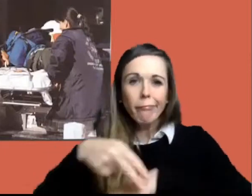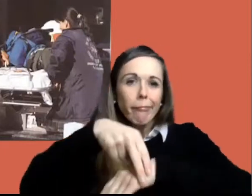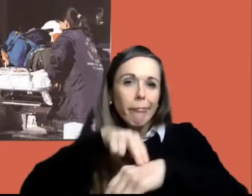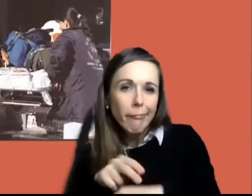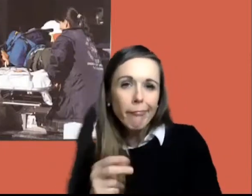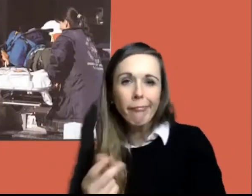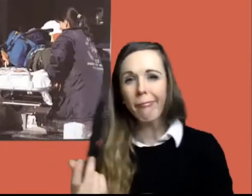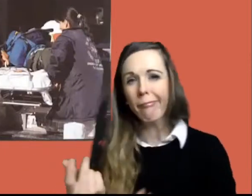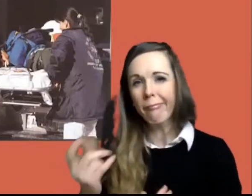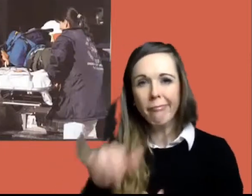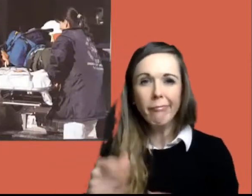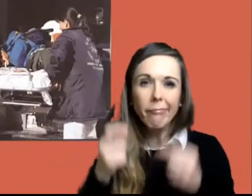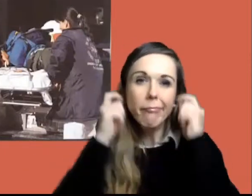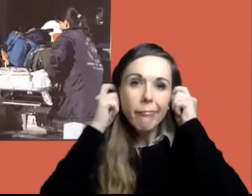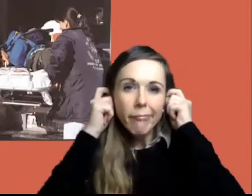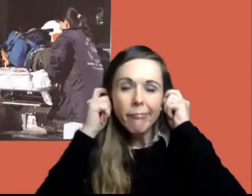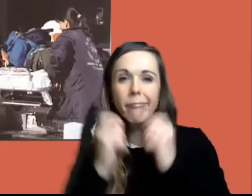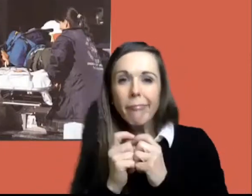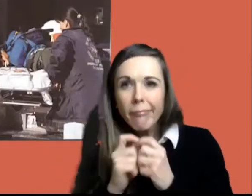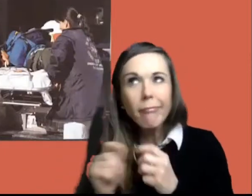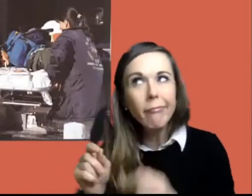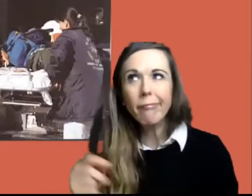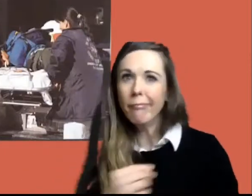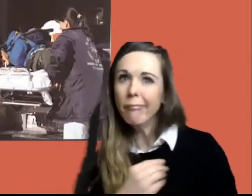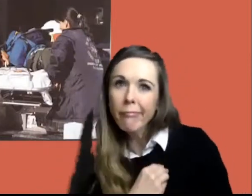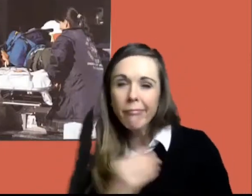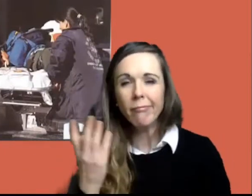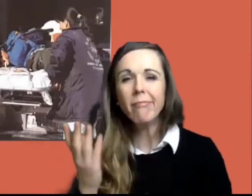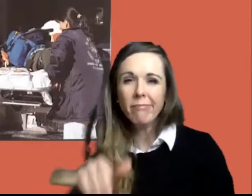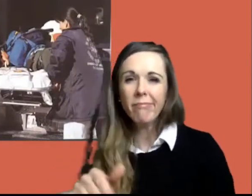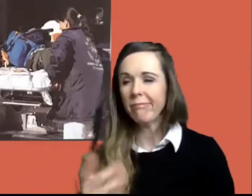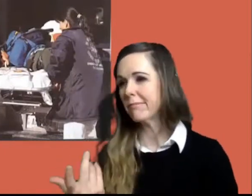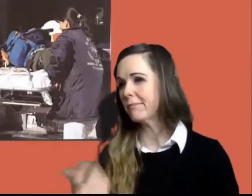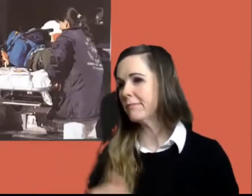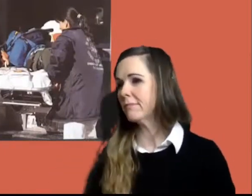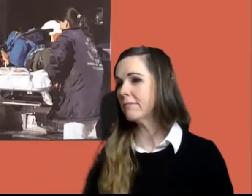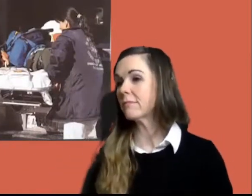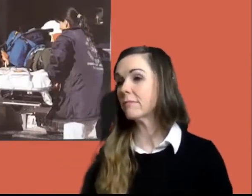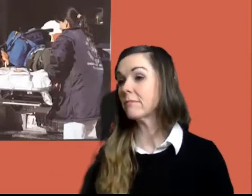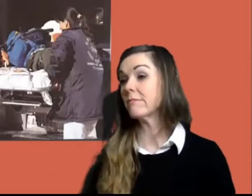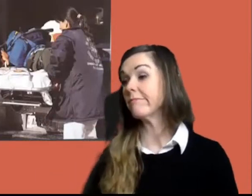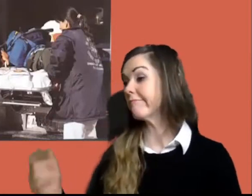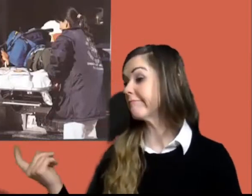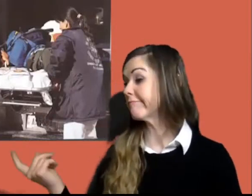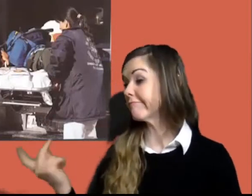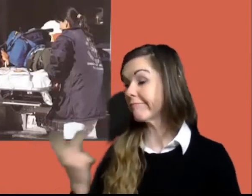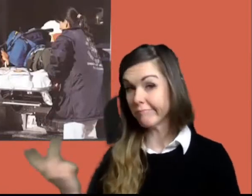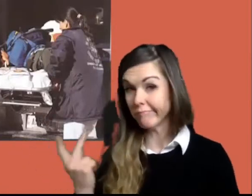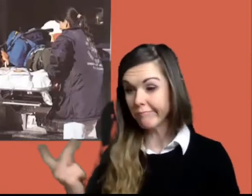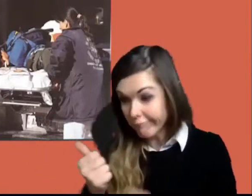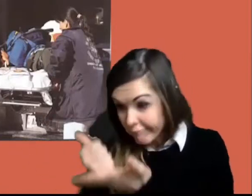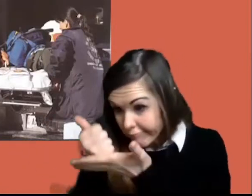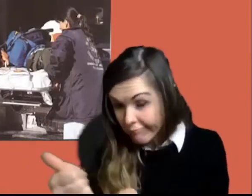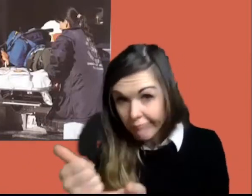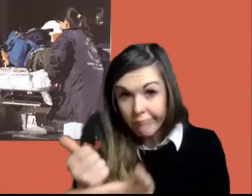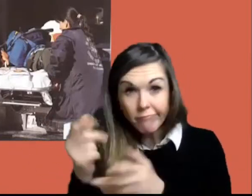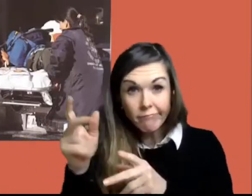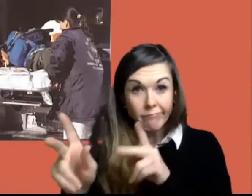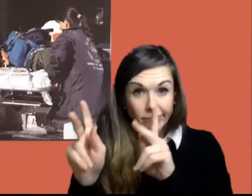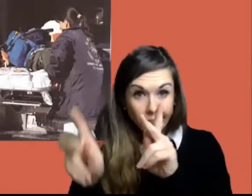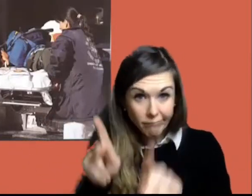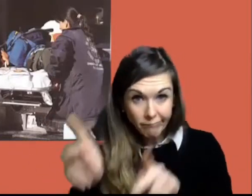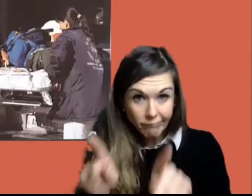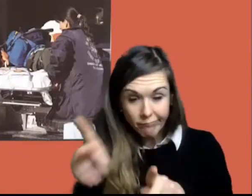things inside to help people. We have Band-Aids, we have stethoscopes.